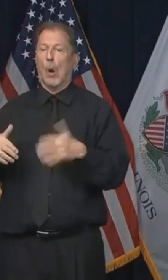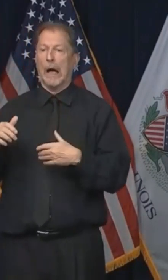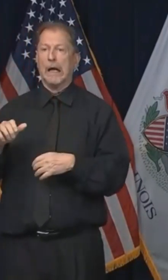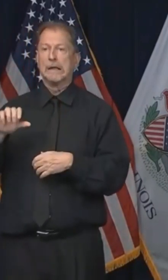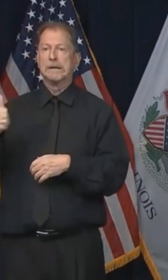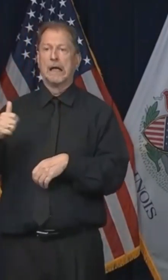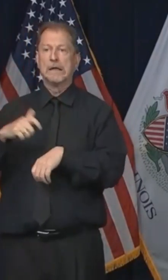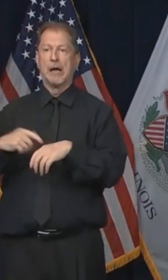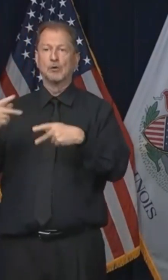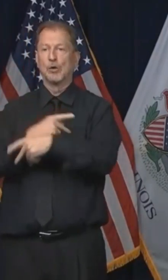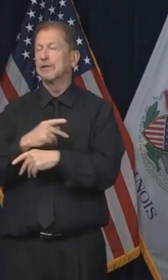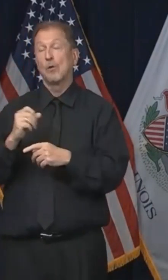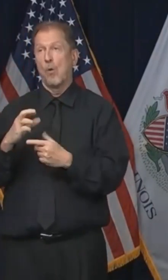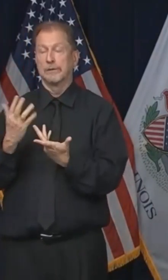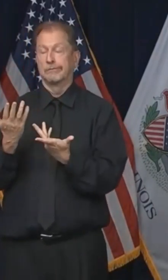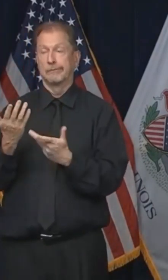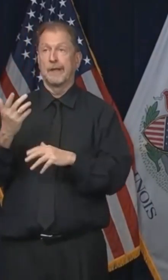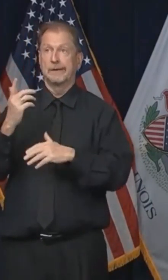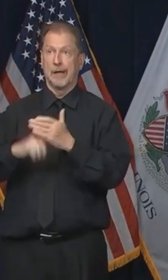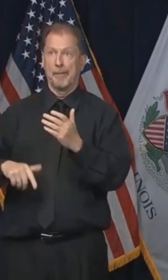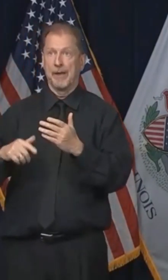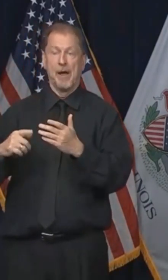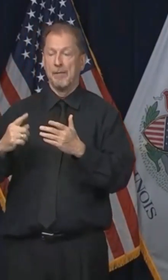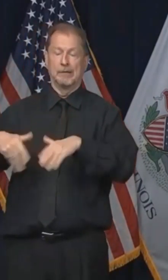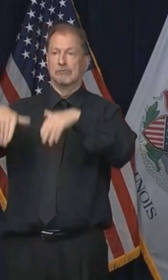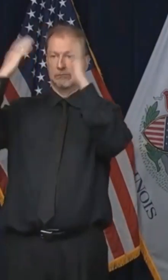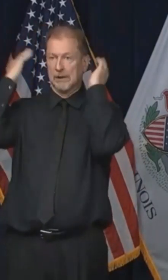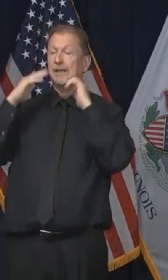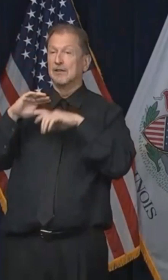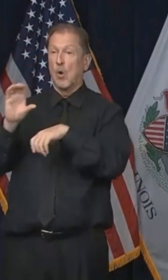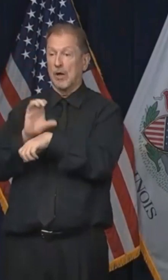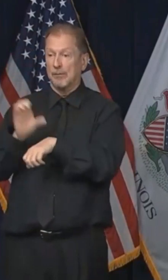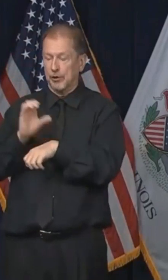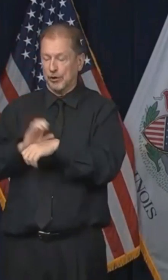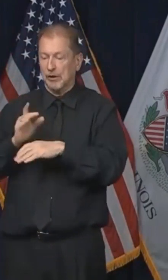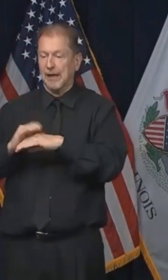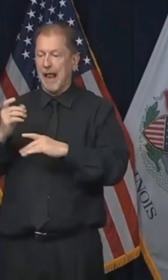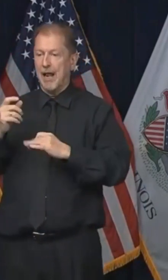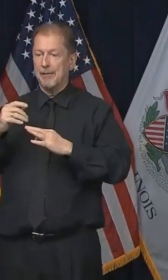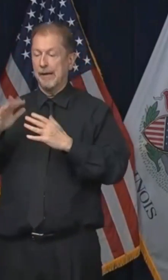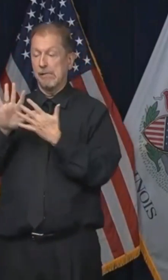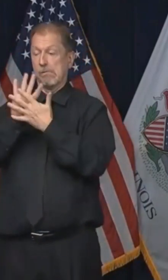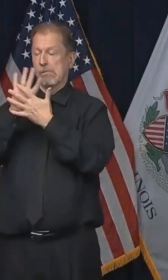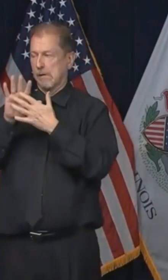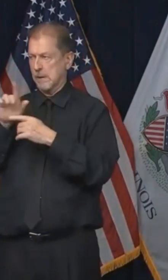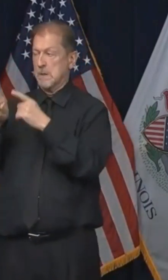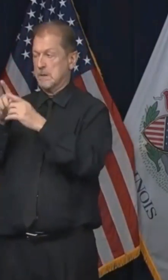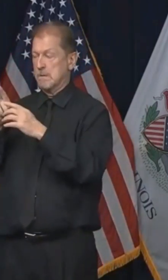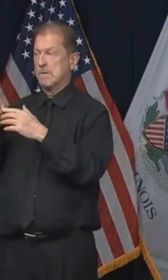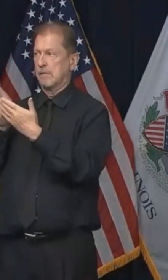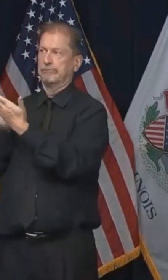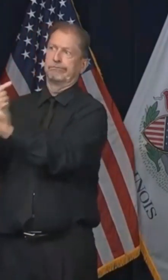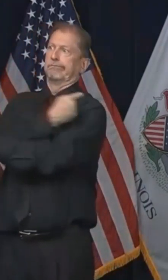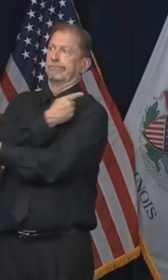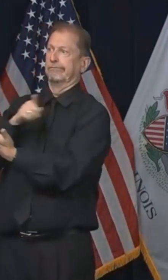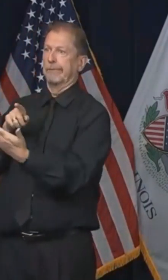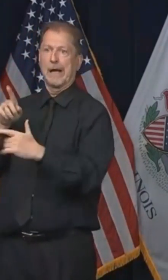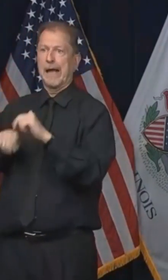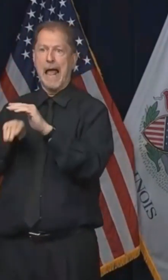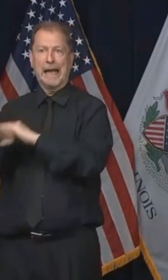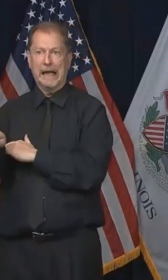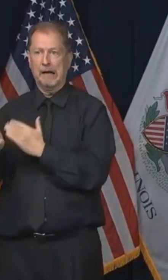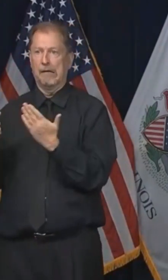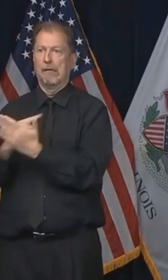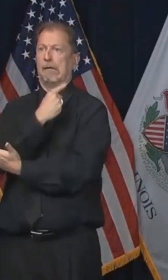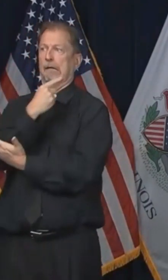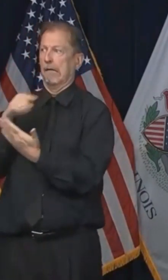or whatever the multiple is now. And so the systems aren't acting properly. And I've been talking to our Department of Innovation Technology, which